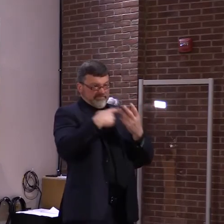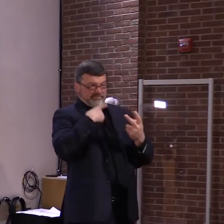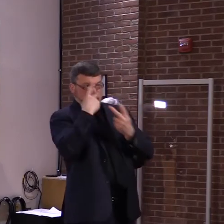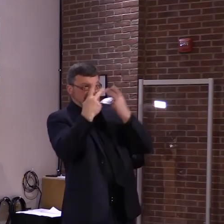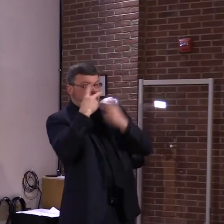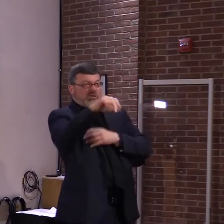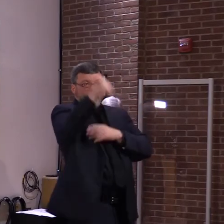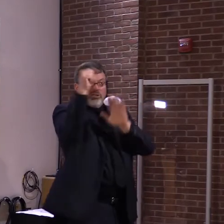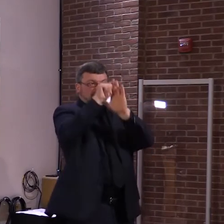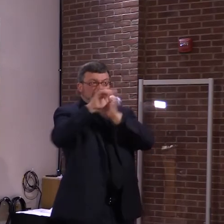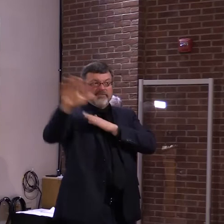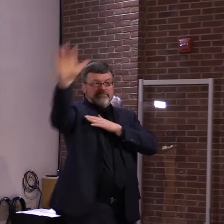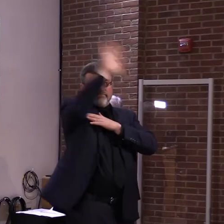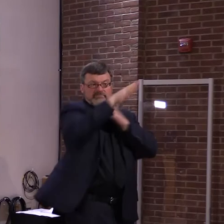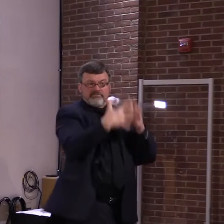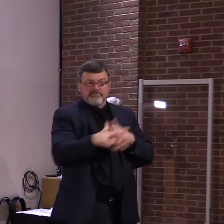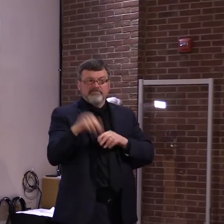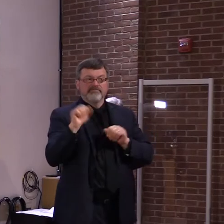the demand